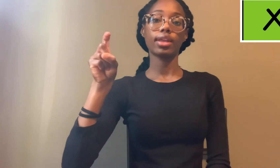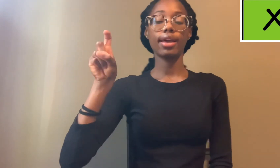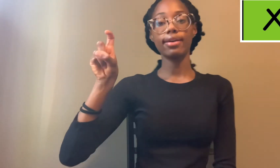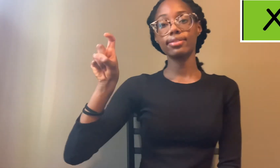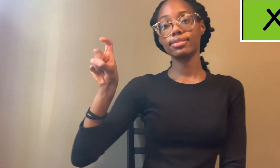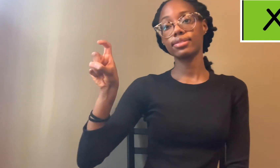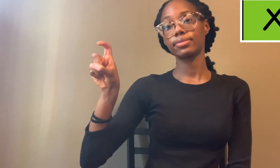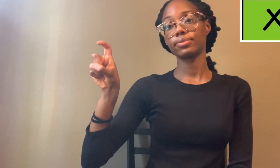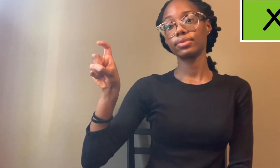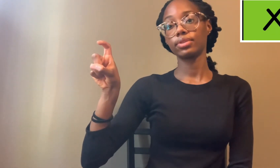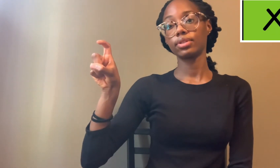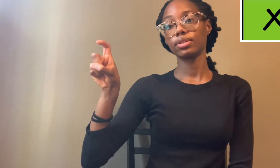X.